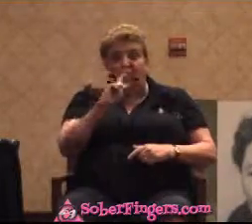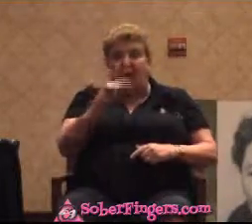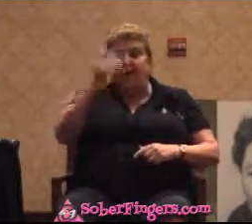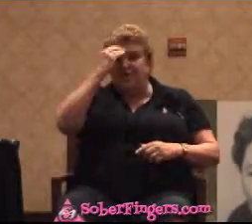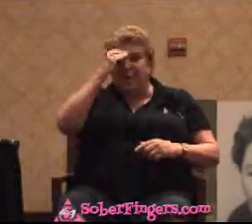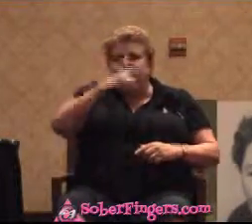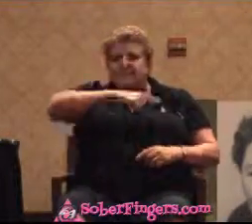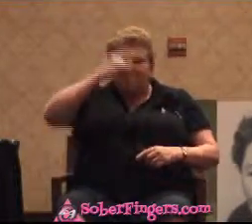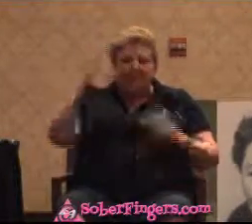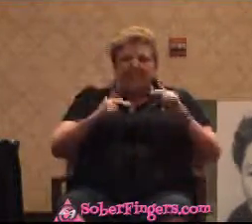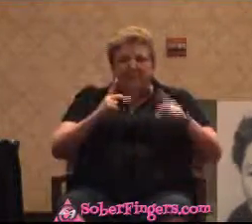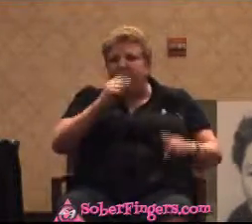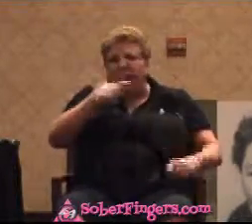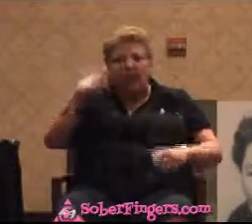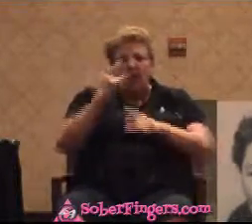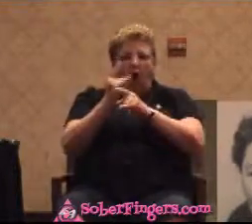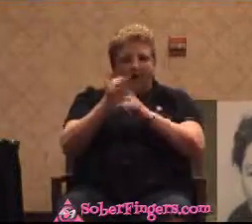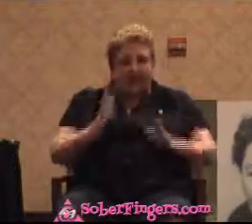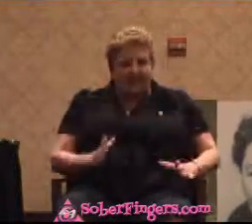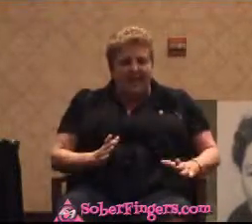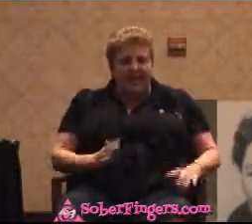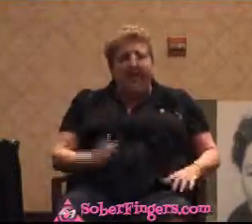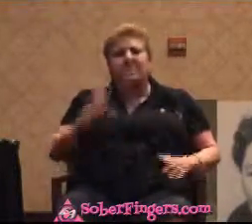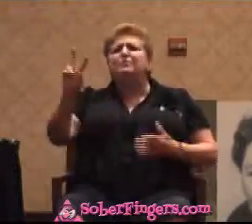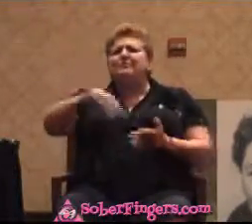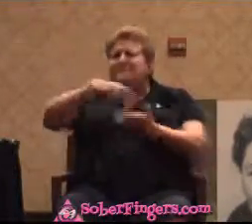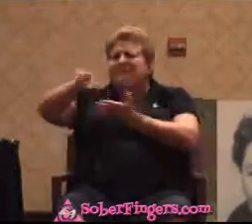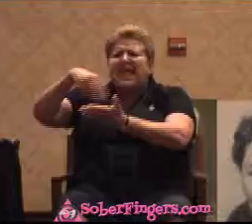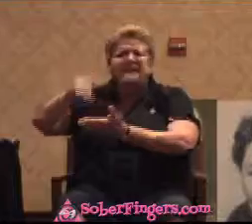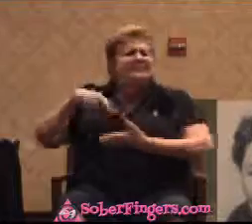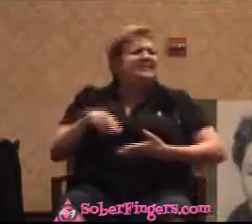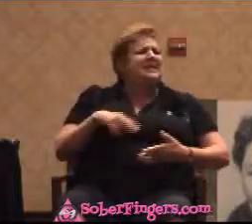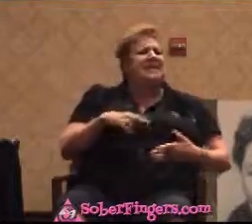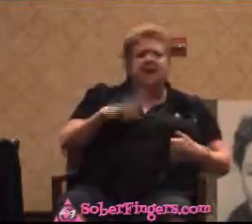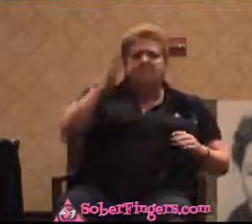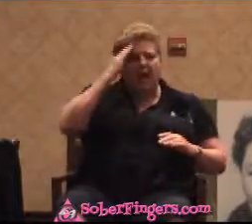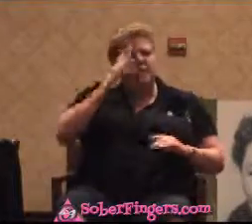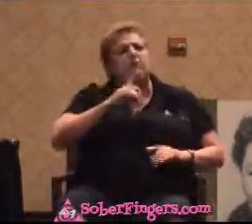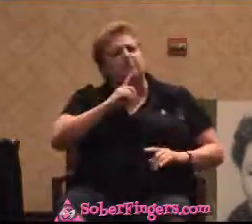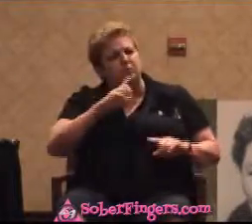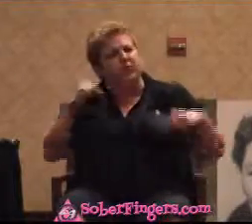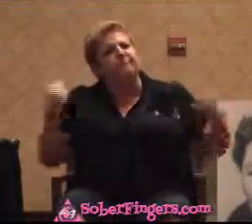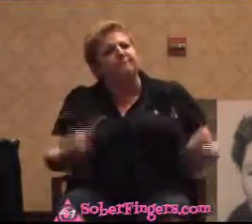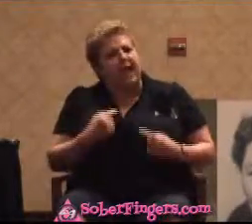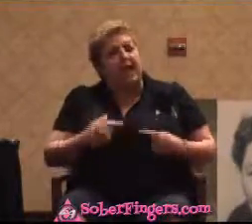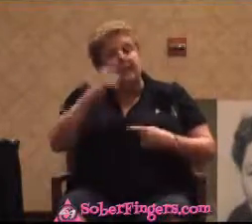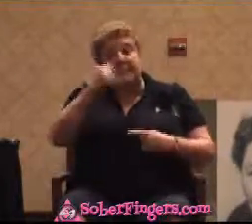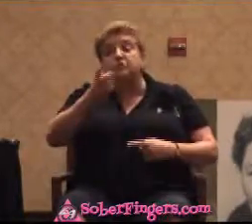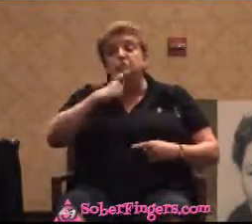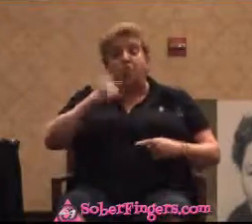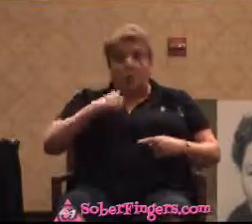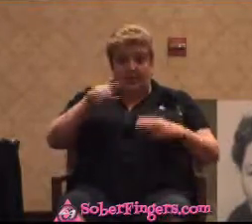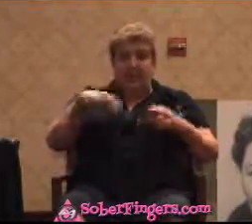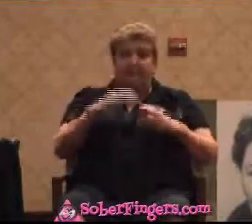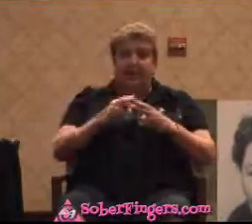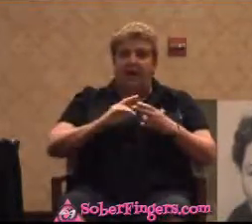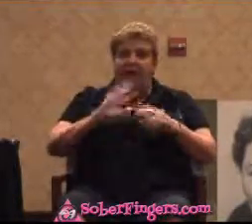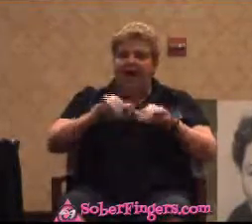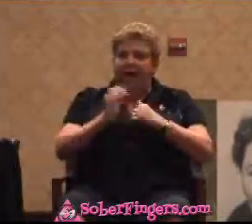the bar and they was in the back on the dance floor dancing, but I knew they was in pain because y'all had told me about the mask that we all wear. And